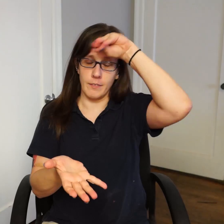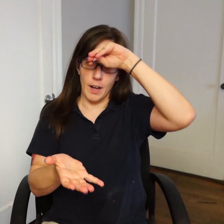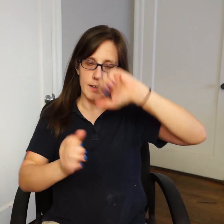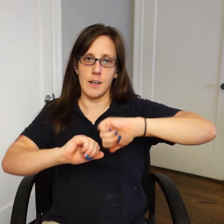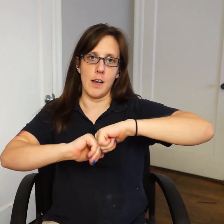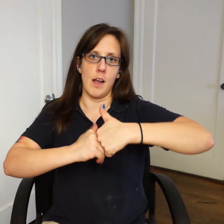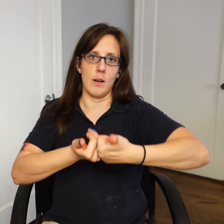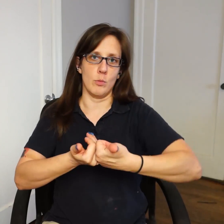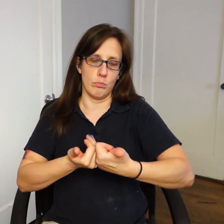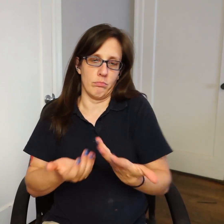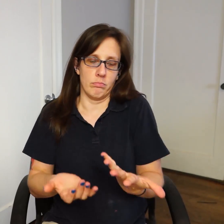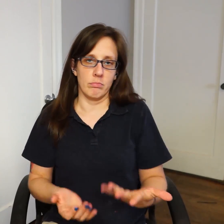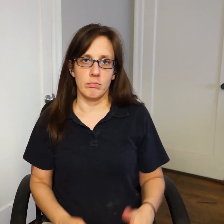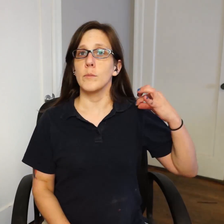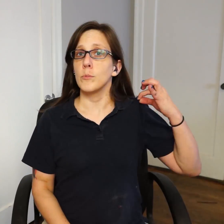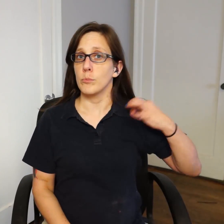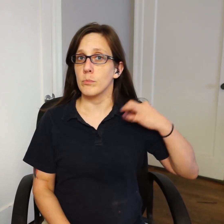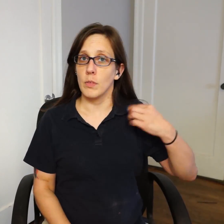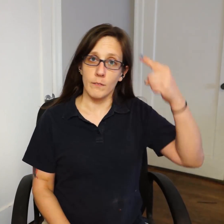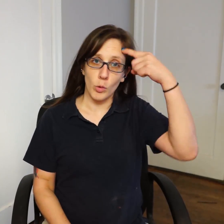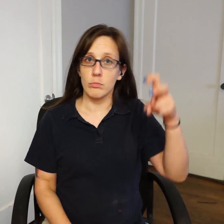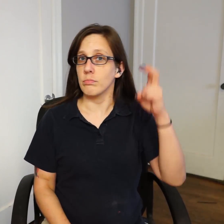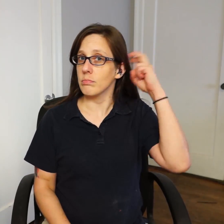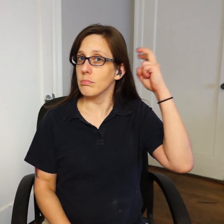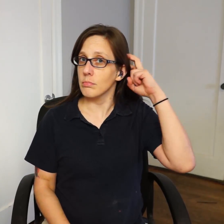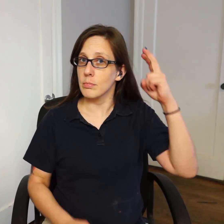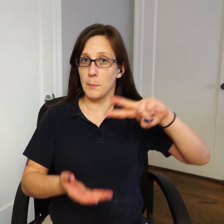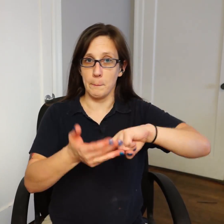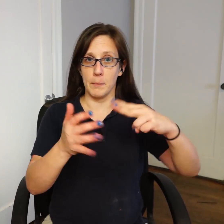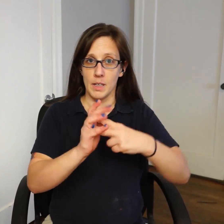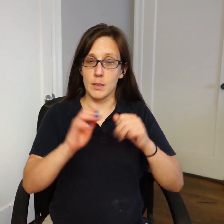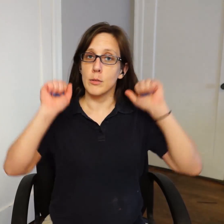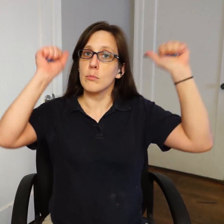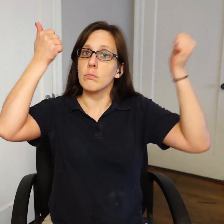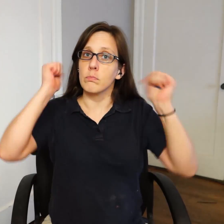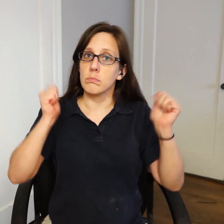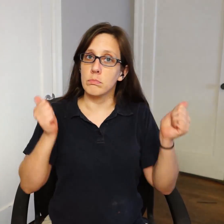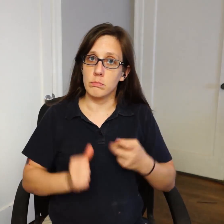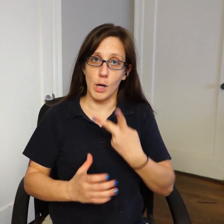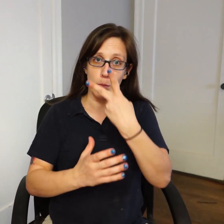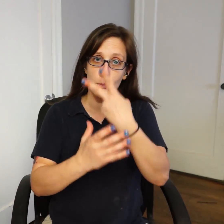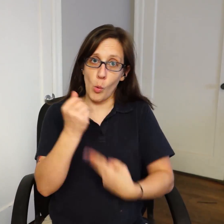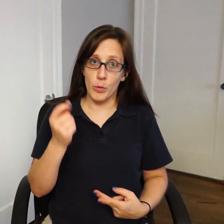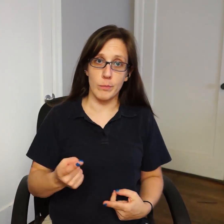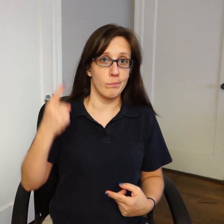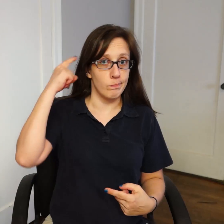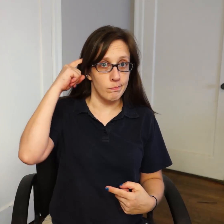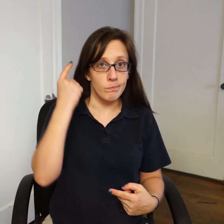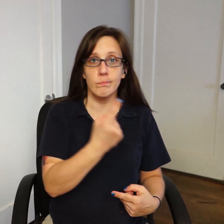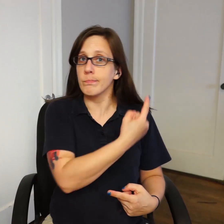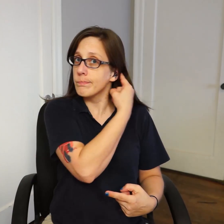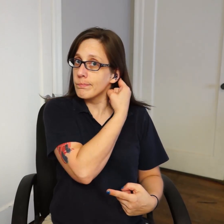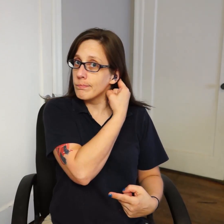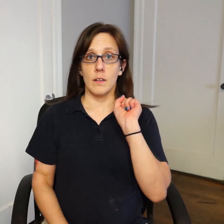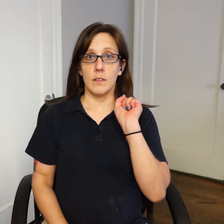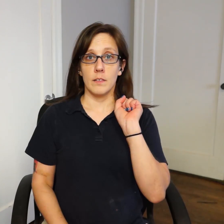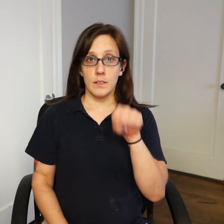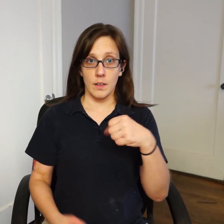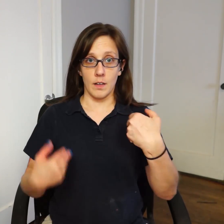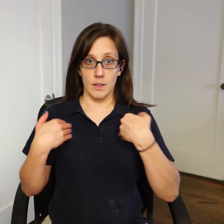how. In order to be a candidate for a cochlear implant, you have to have hearing loss in both of your ears.